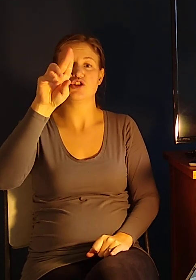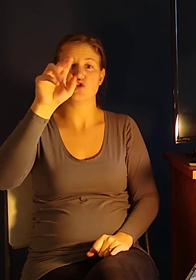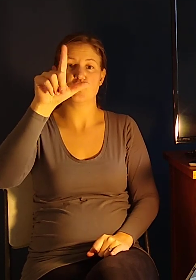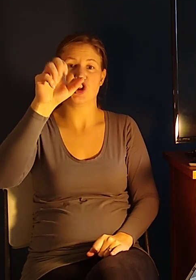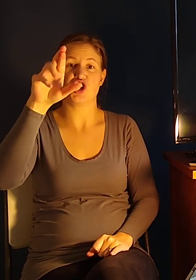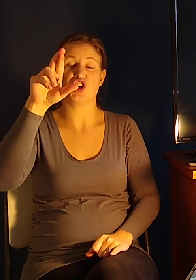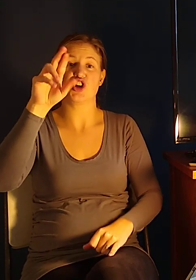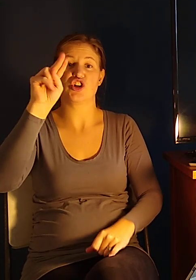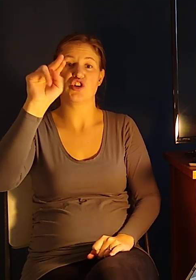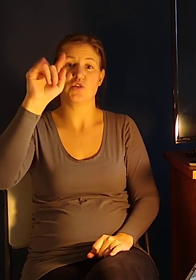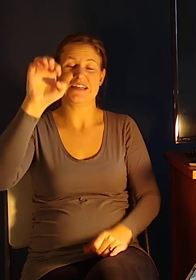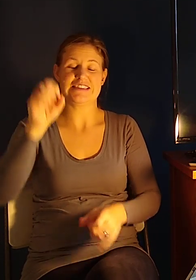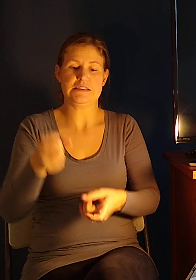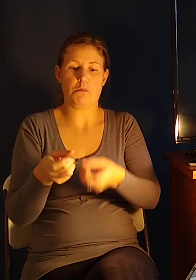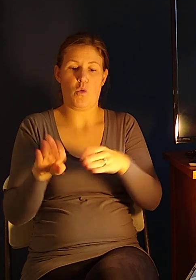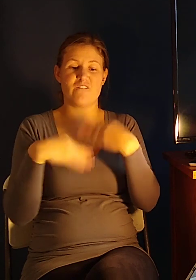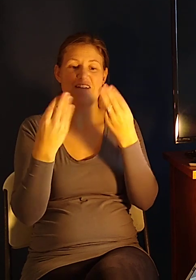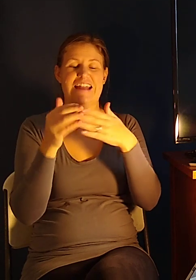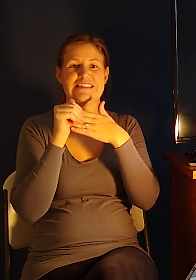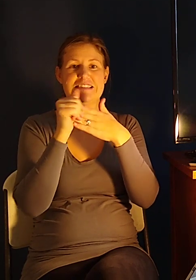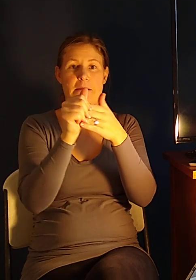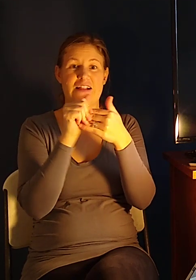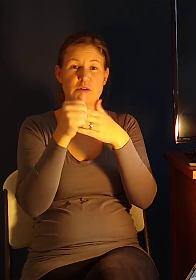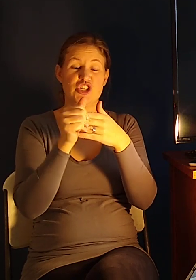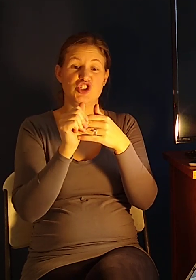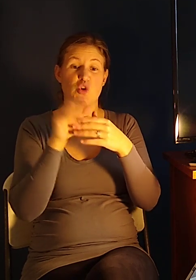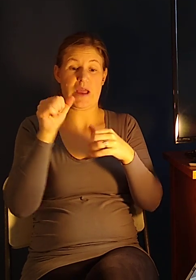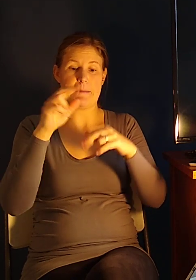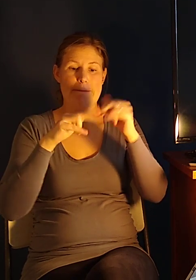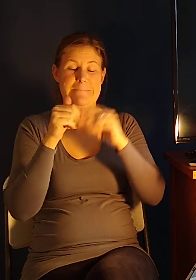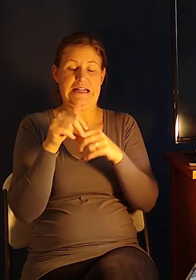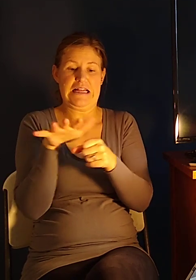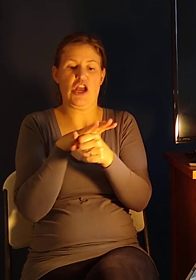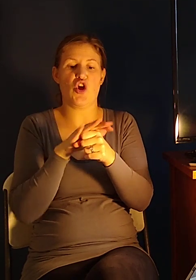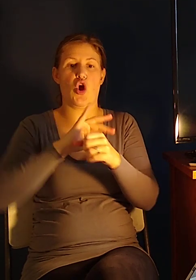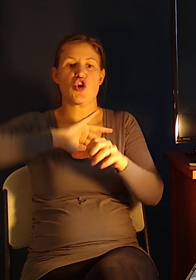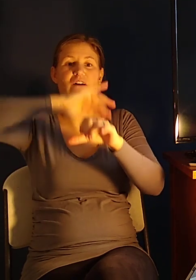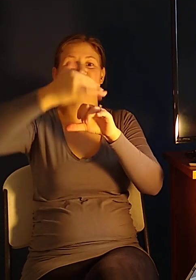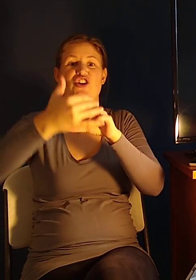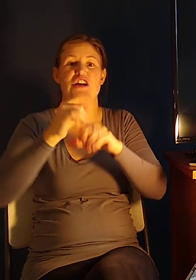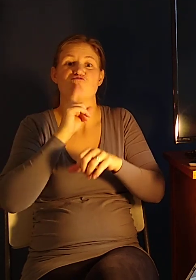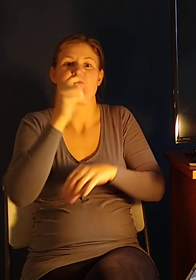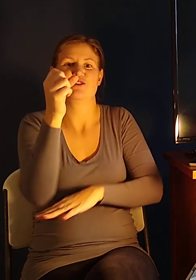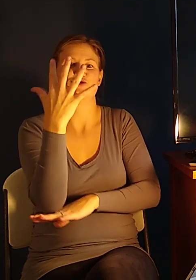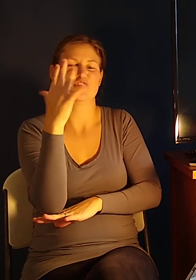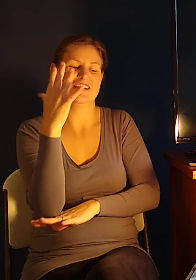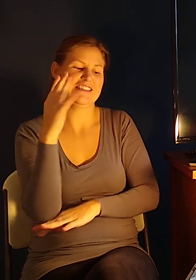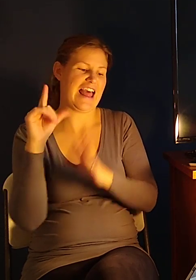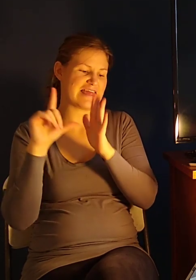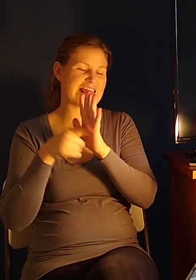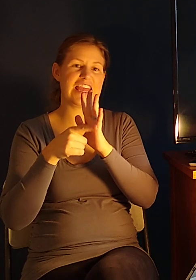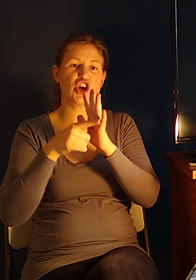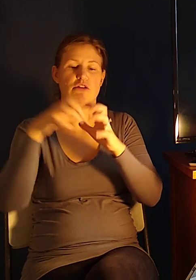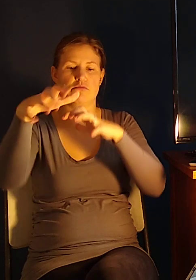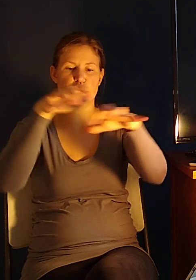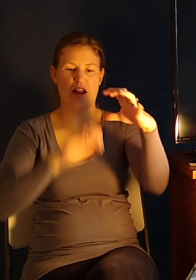entire structure to be assembled on site, right over existing trees, and then later disassembled and moved across